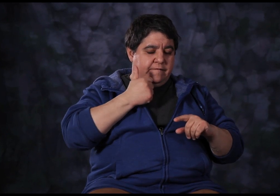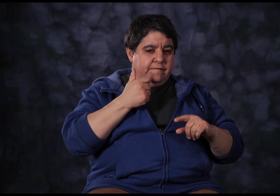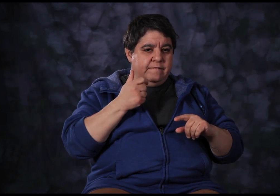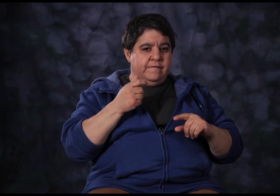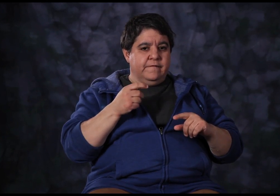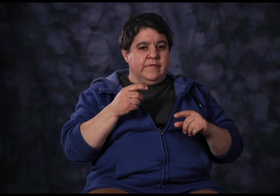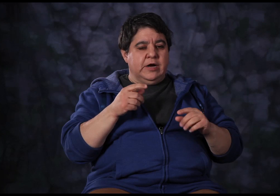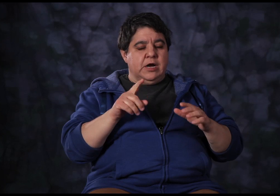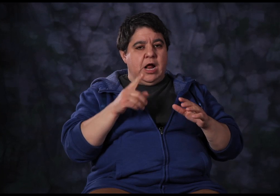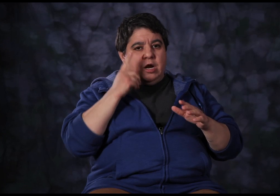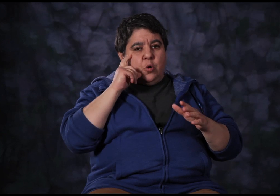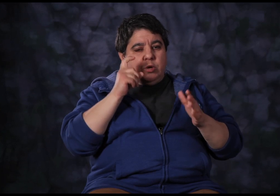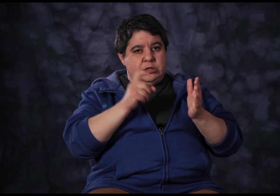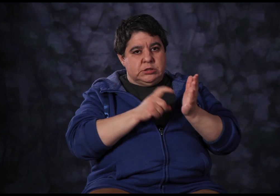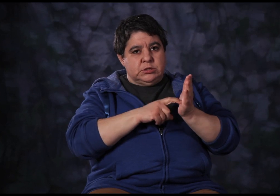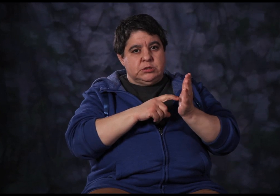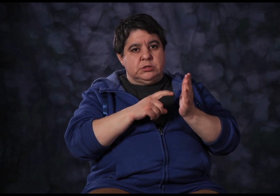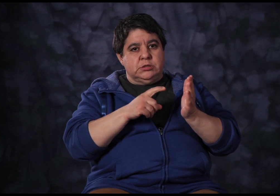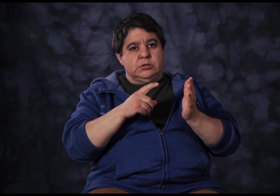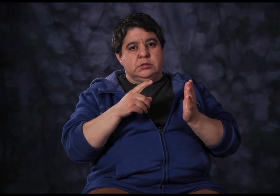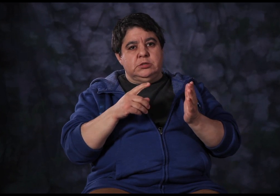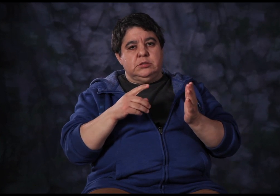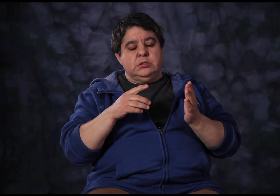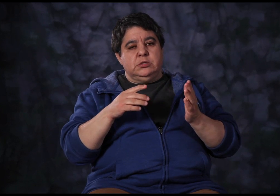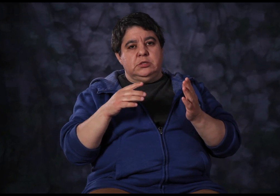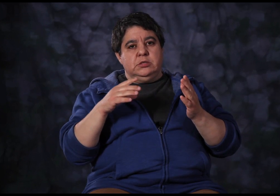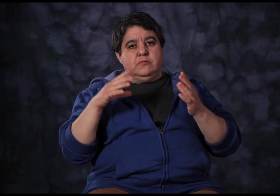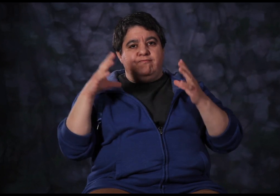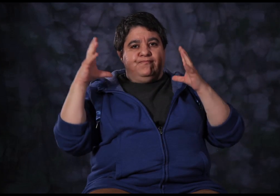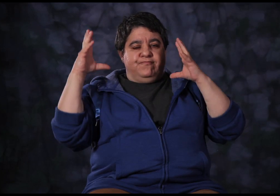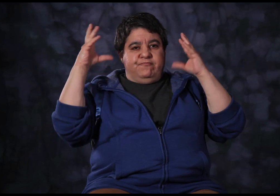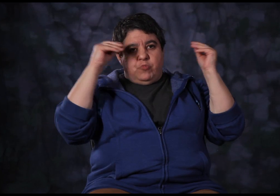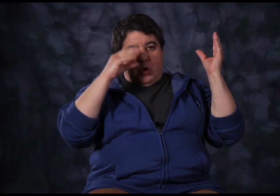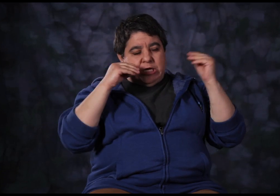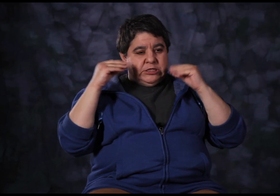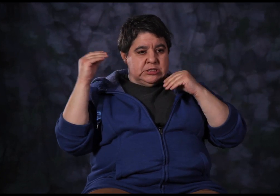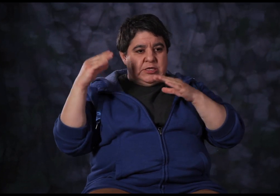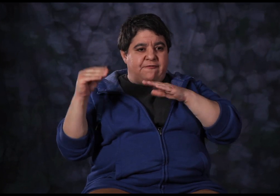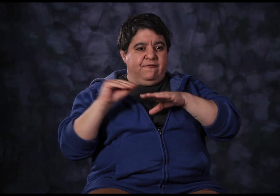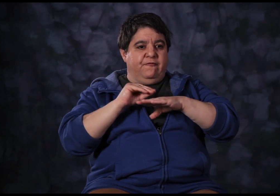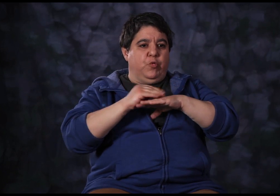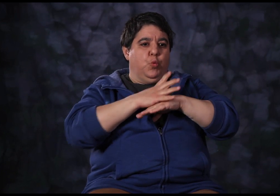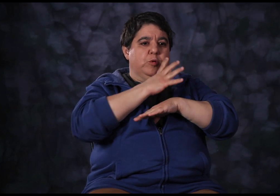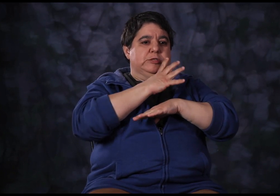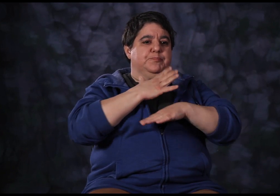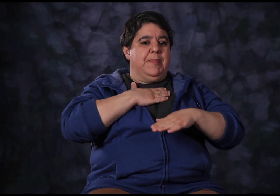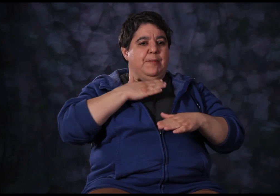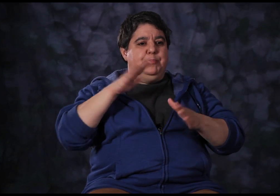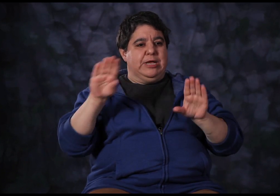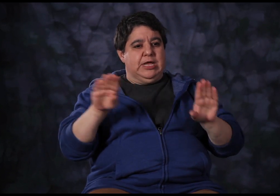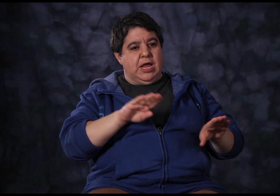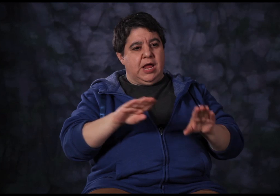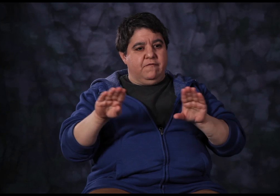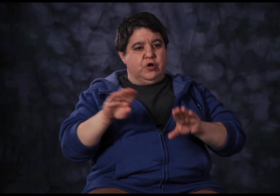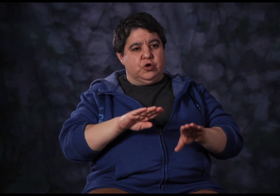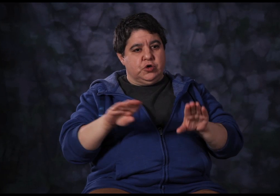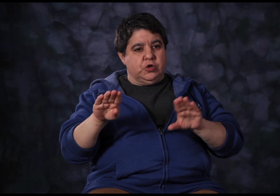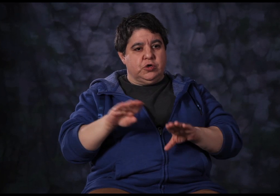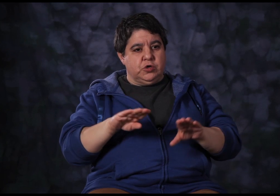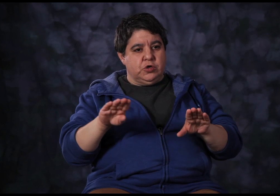When I'd get angry, I'd often hurt other people and myself. And those voices that I was hearing, particularly the negative ones, were influencing